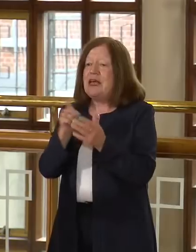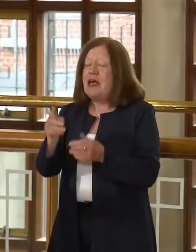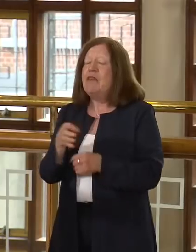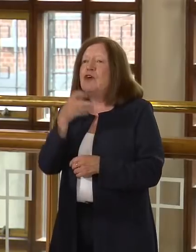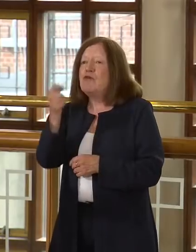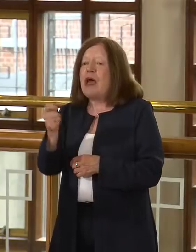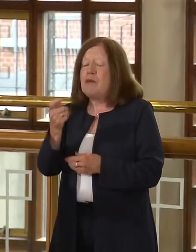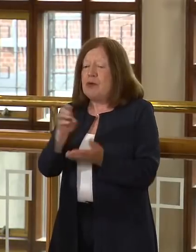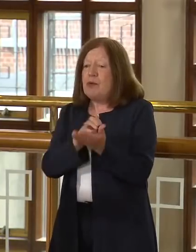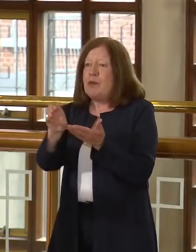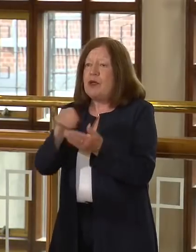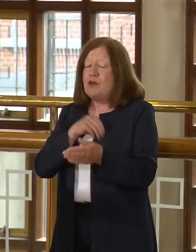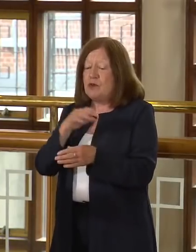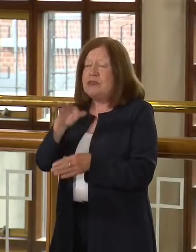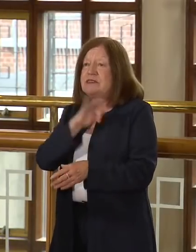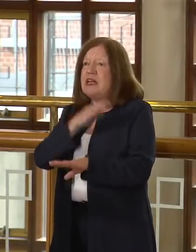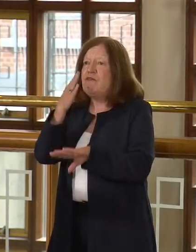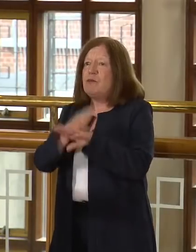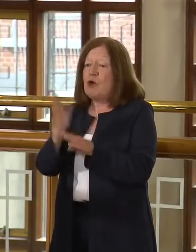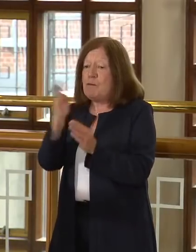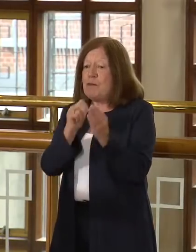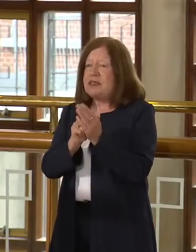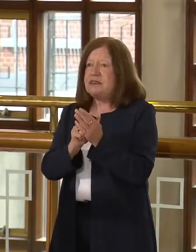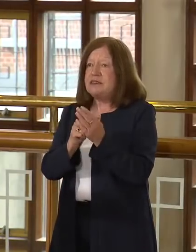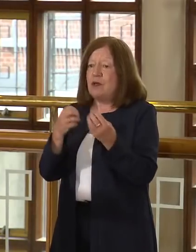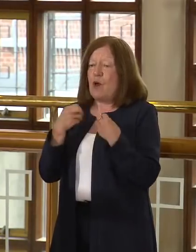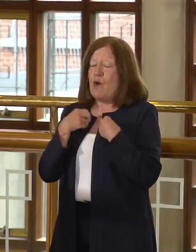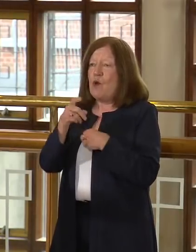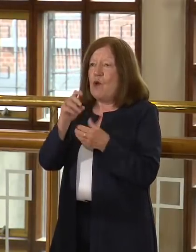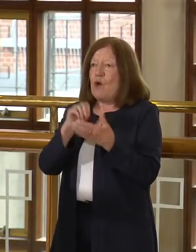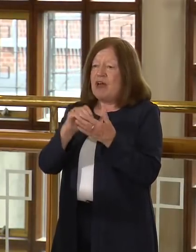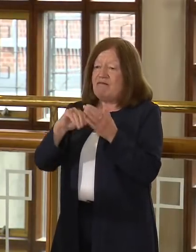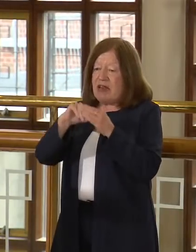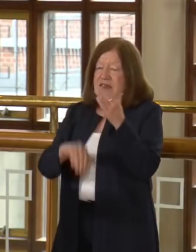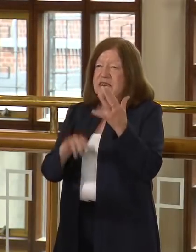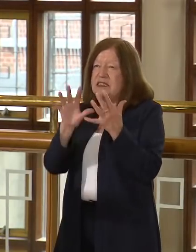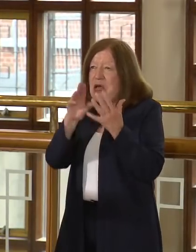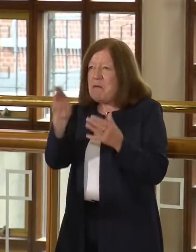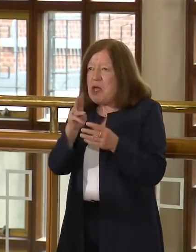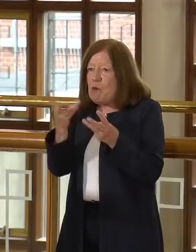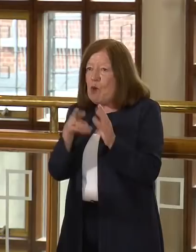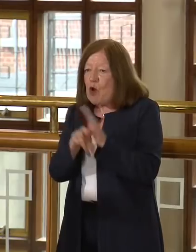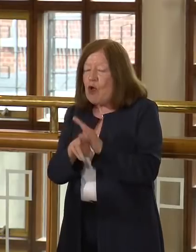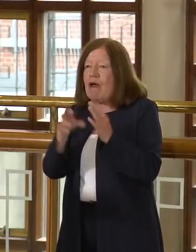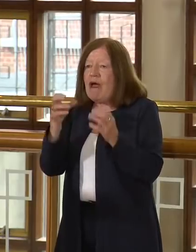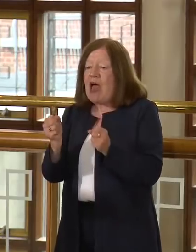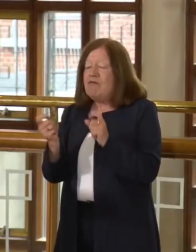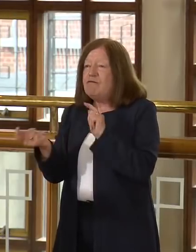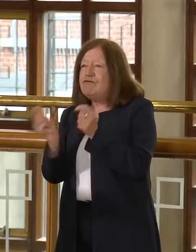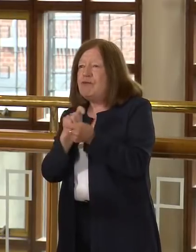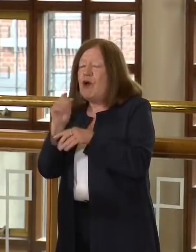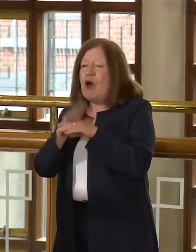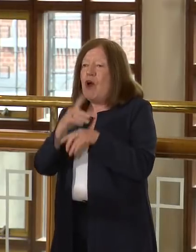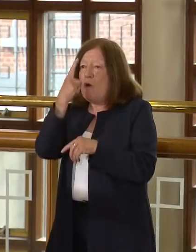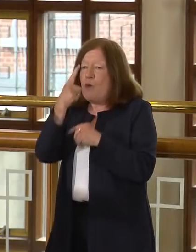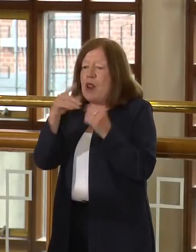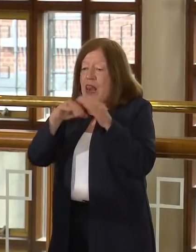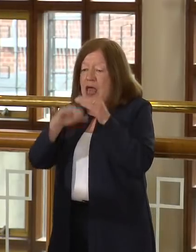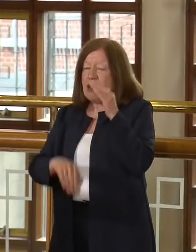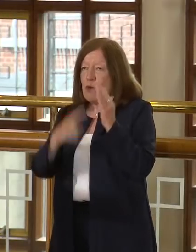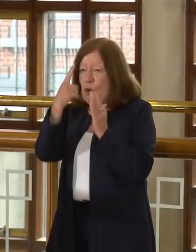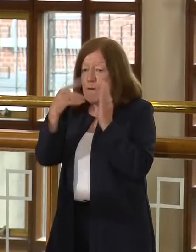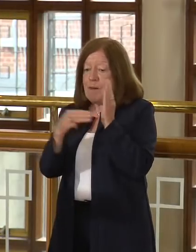payable to self-employed business owners who employ fewer than 10 people, have an annual turnover of less than €1